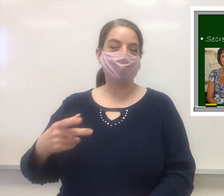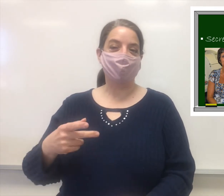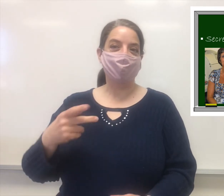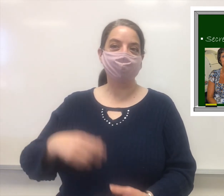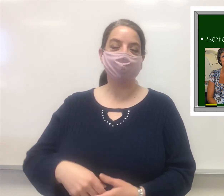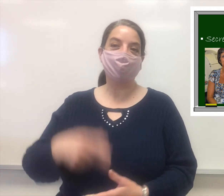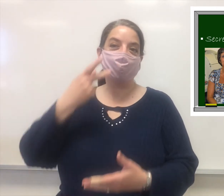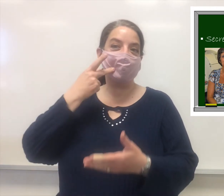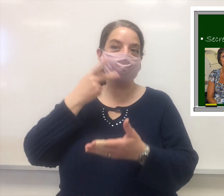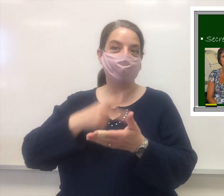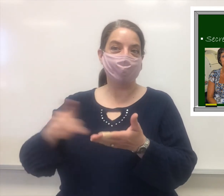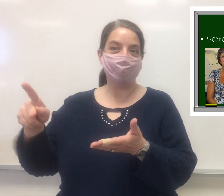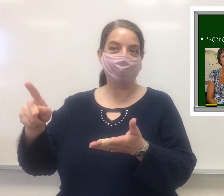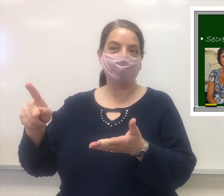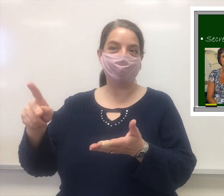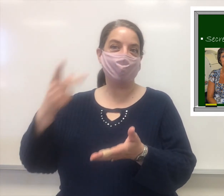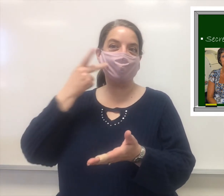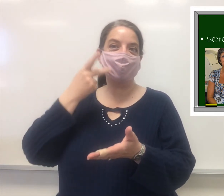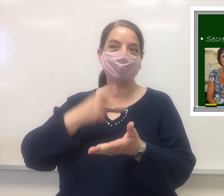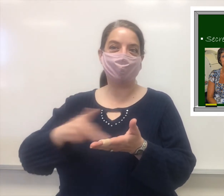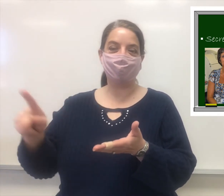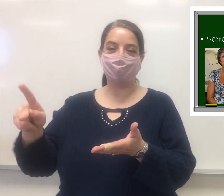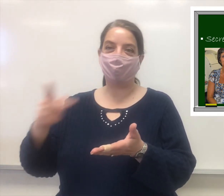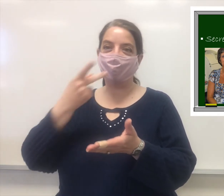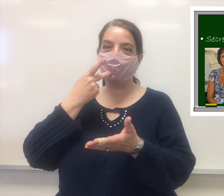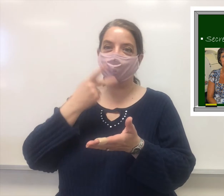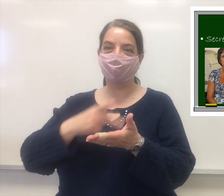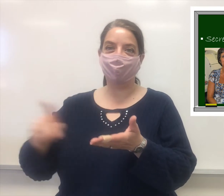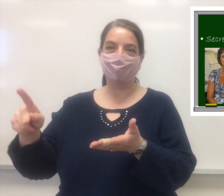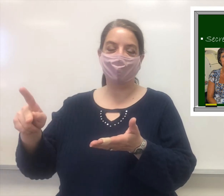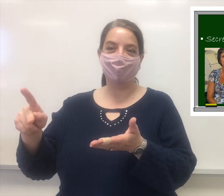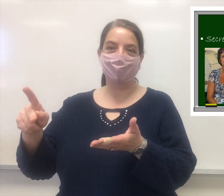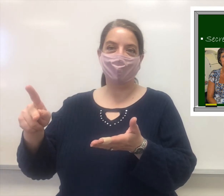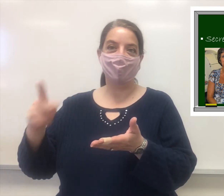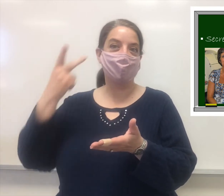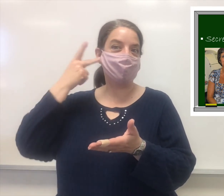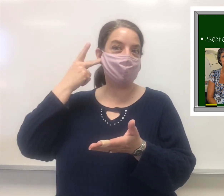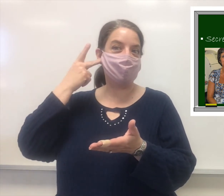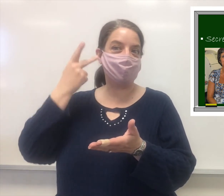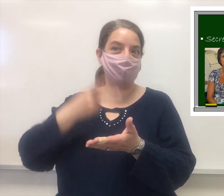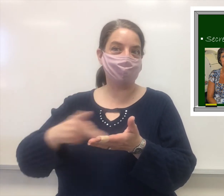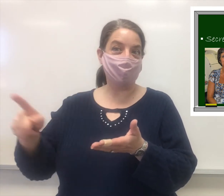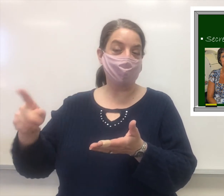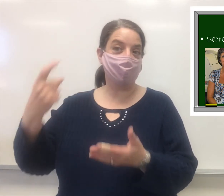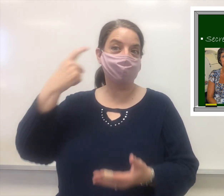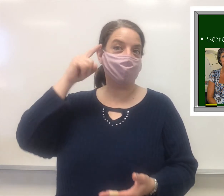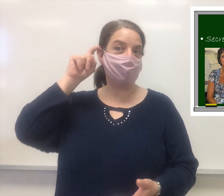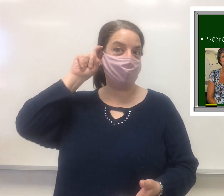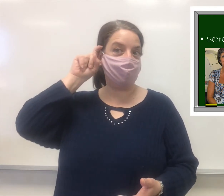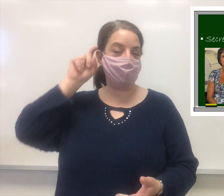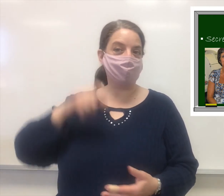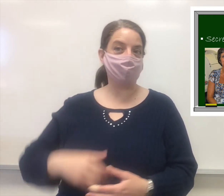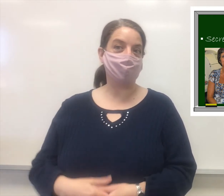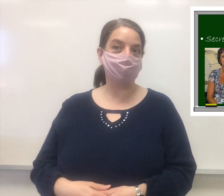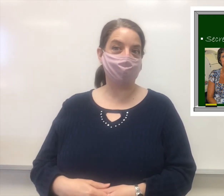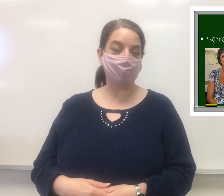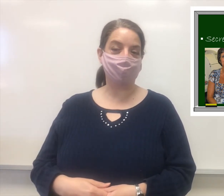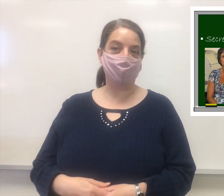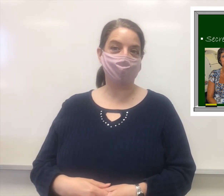Secretary, signed secretary. Or sometimes it starts from the ear, like think of a secretary with a pencil behind her